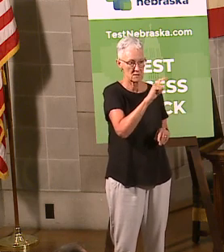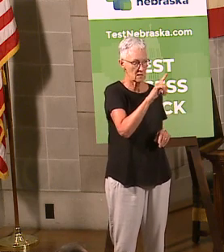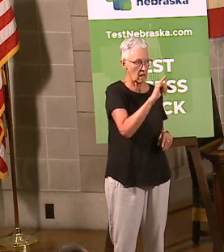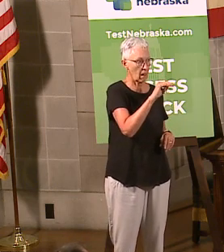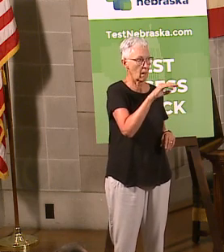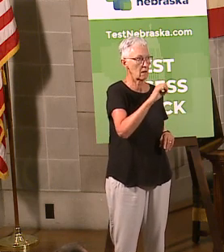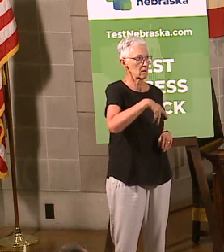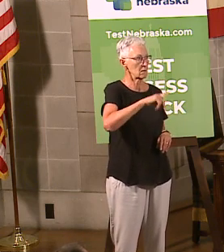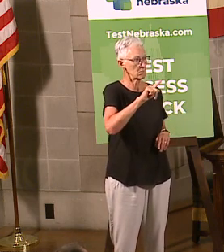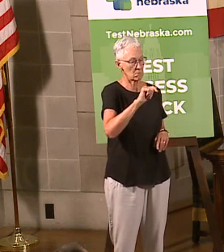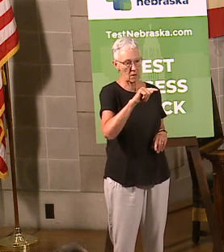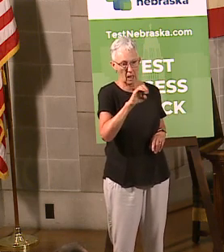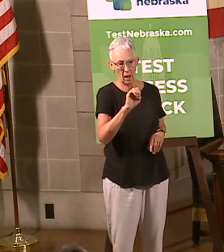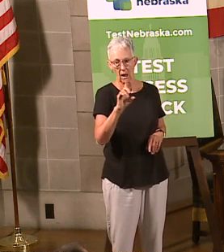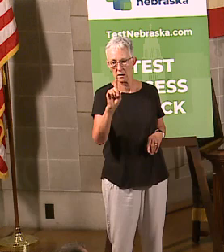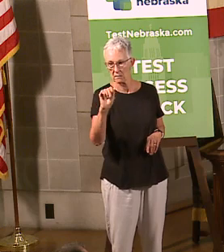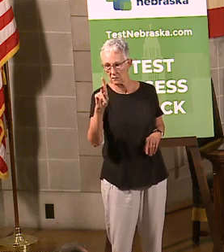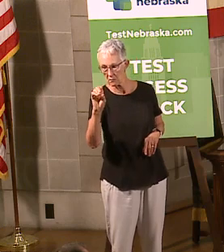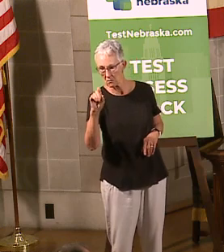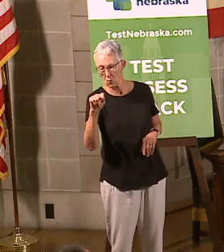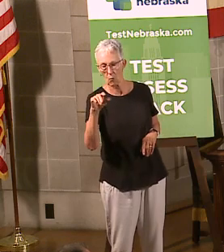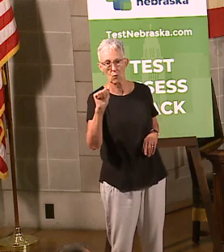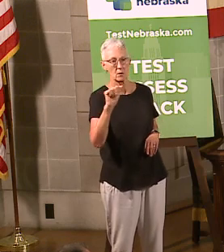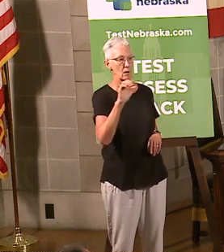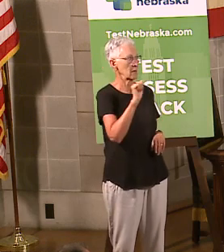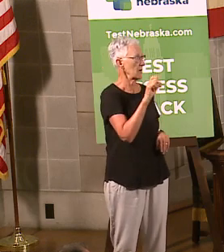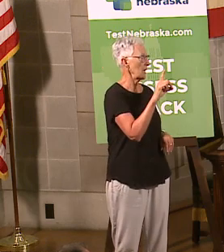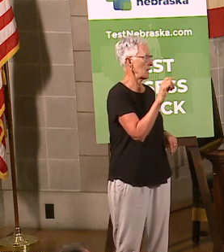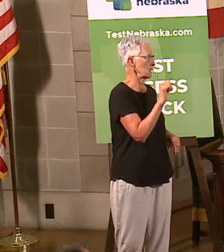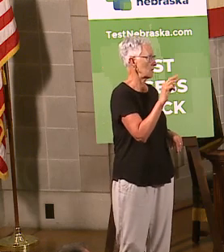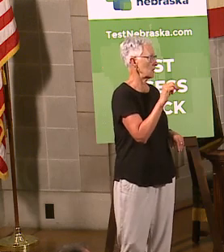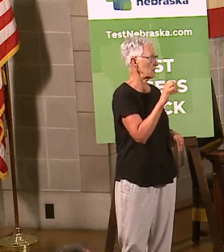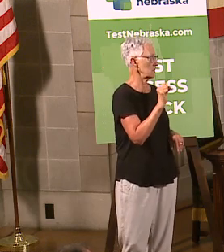Dakota, Adams, Dodge, or not Dodge. Dodge has